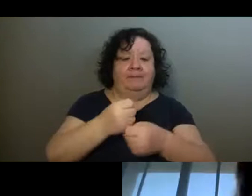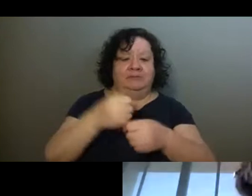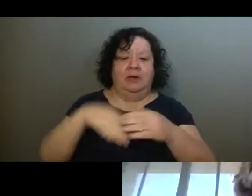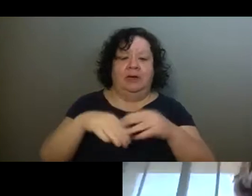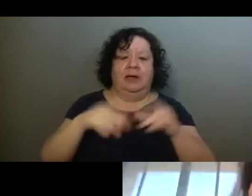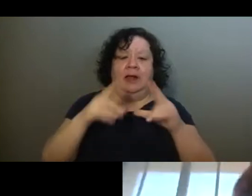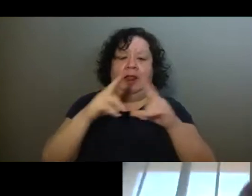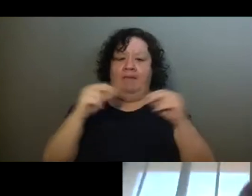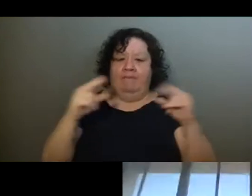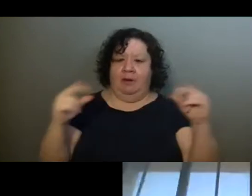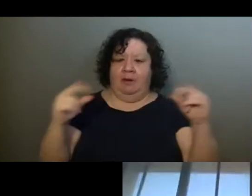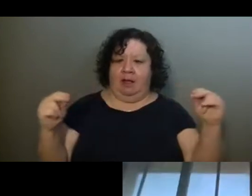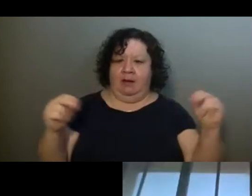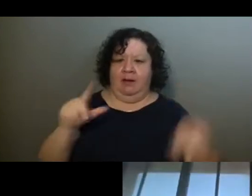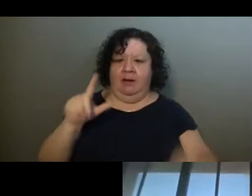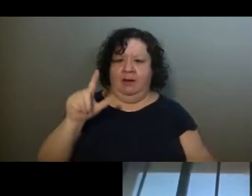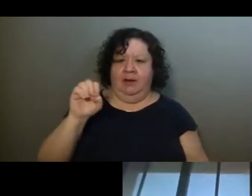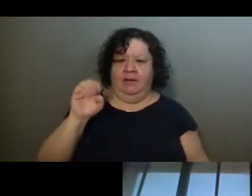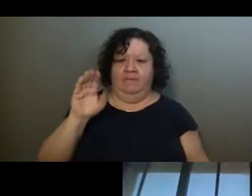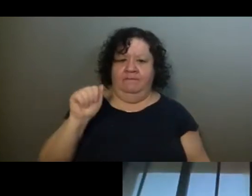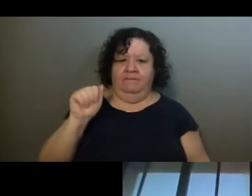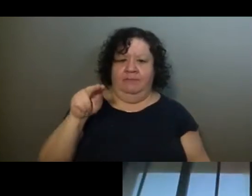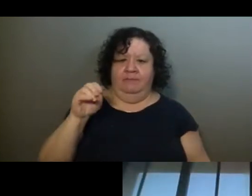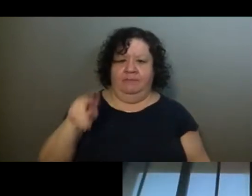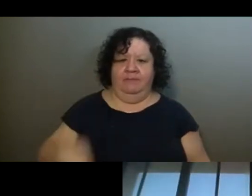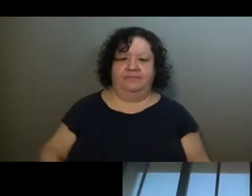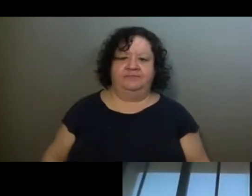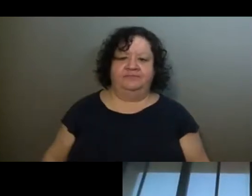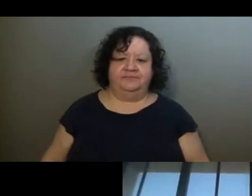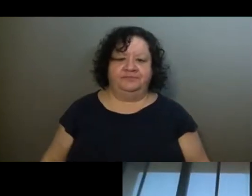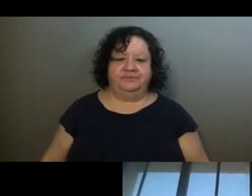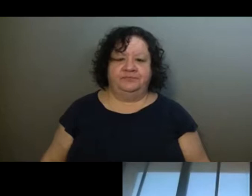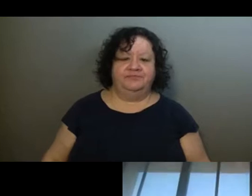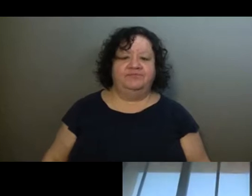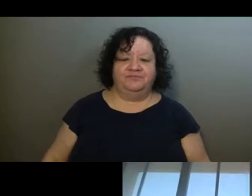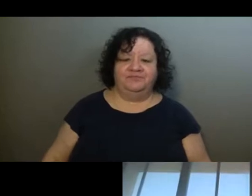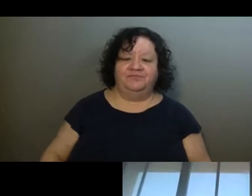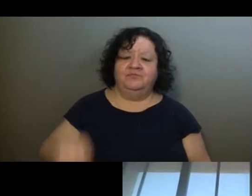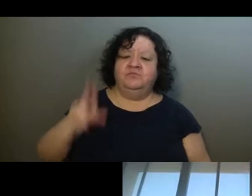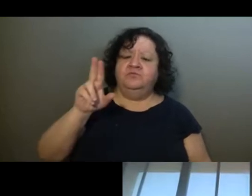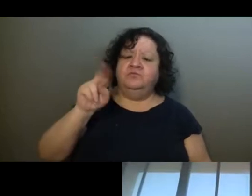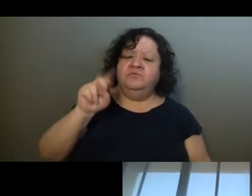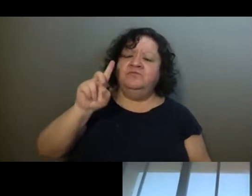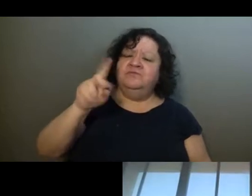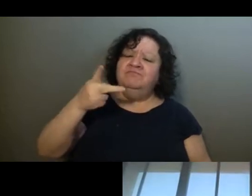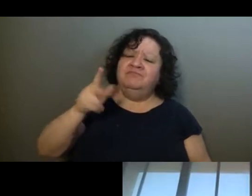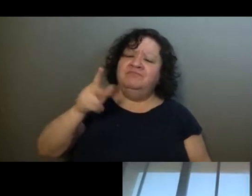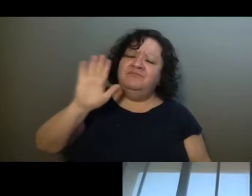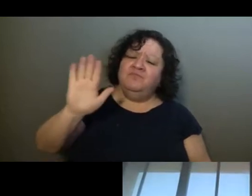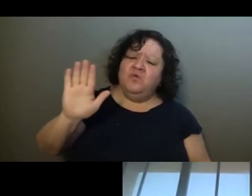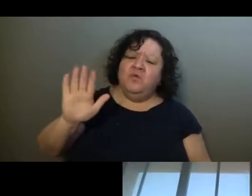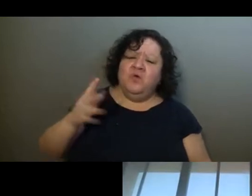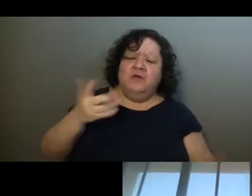the UNDP takeaways in terms of including persons with disabilities and